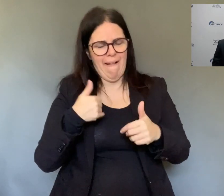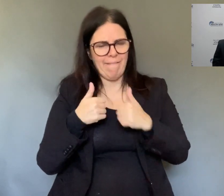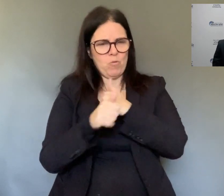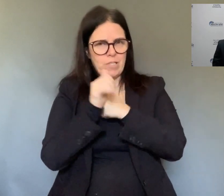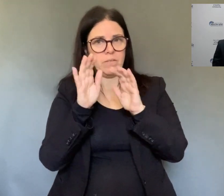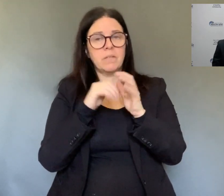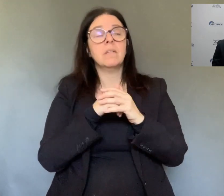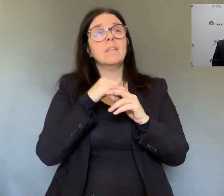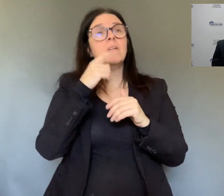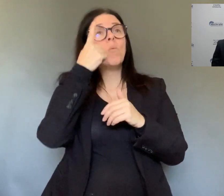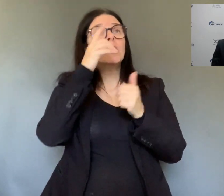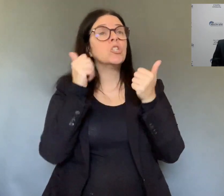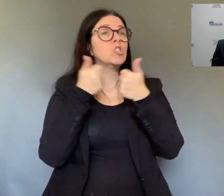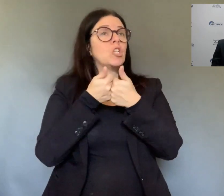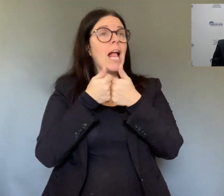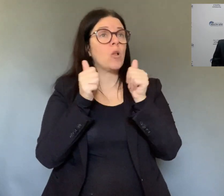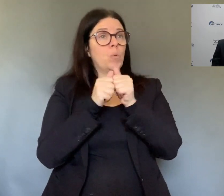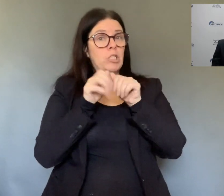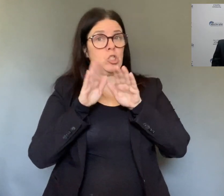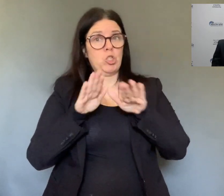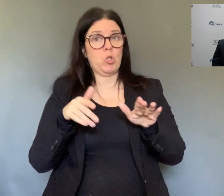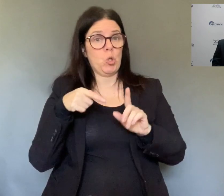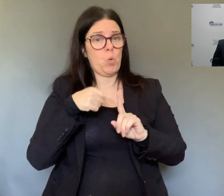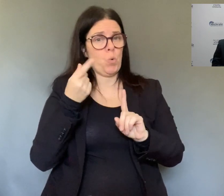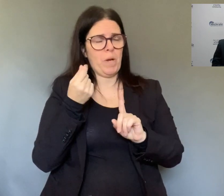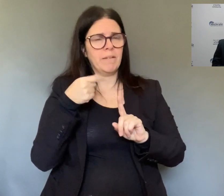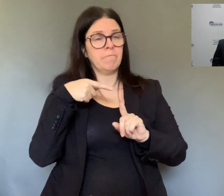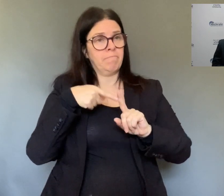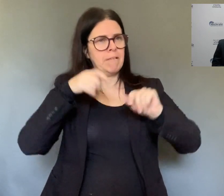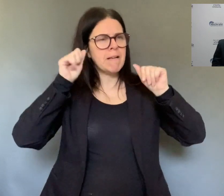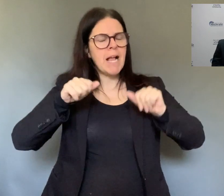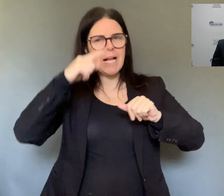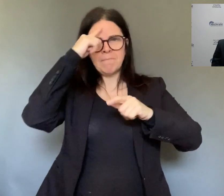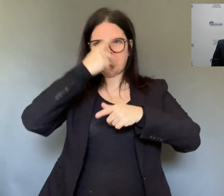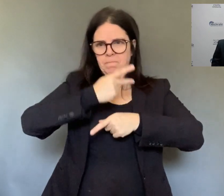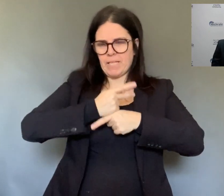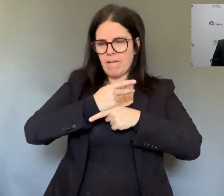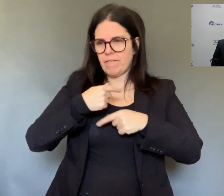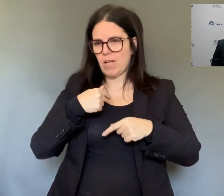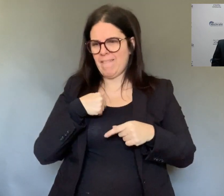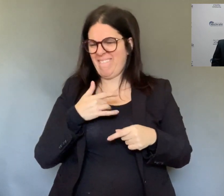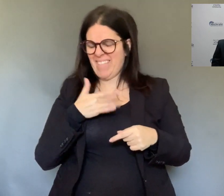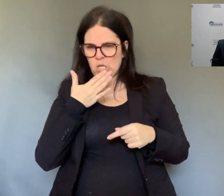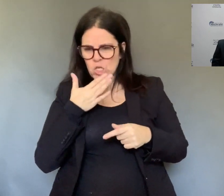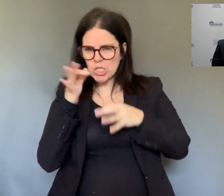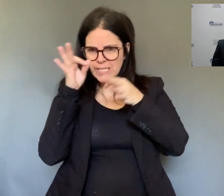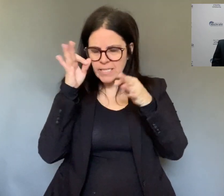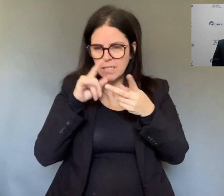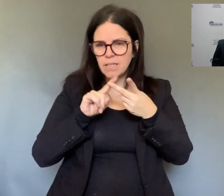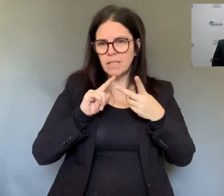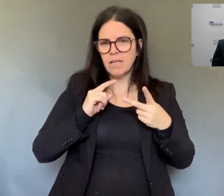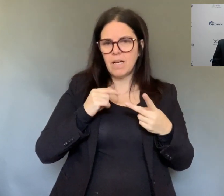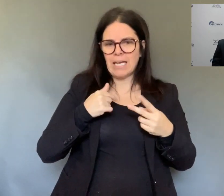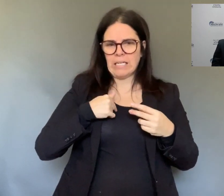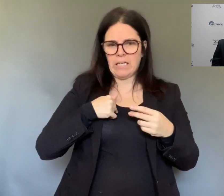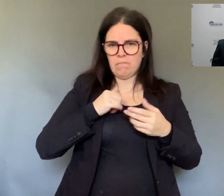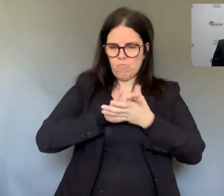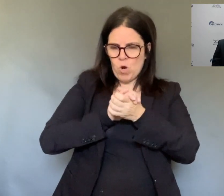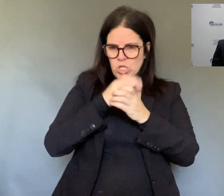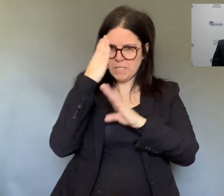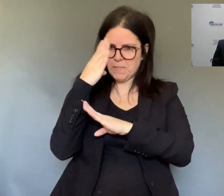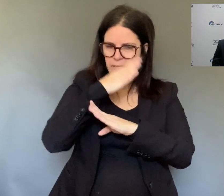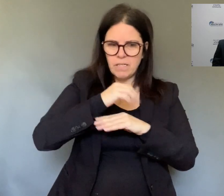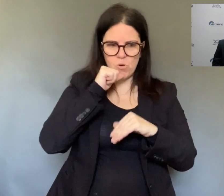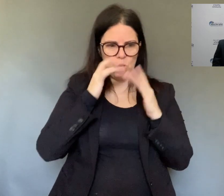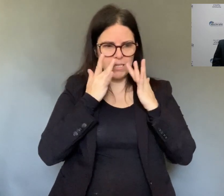the adults follow. And for them, if they are coming in contact with someone or a suspect person with COVID, the